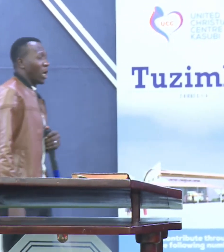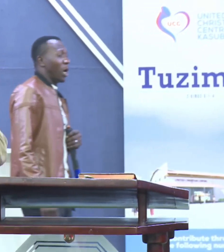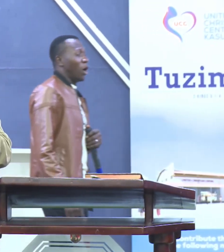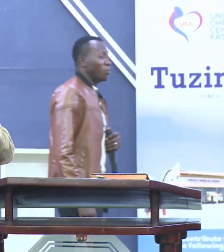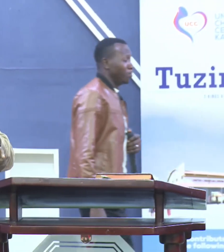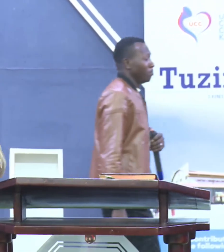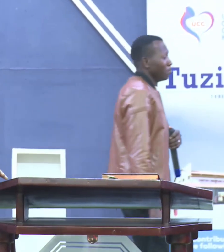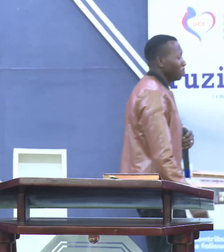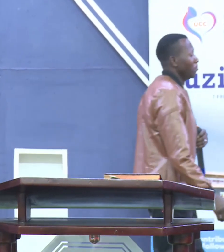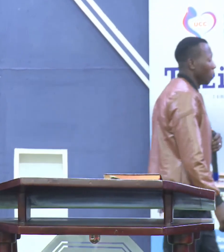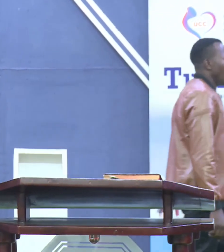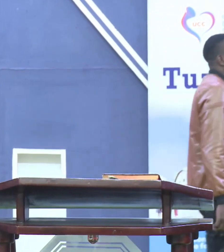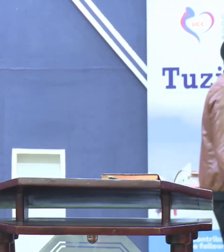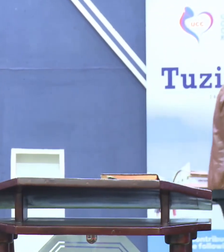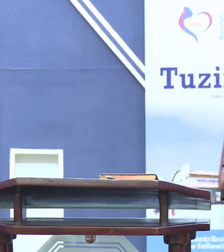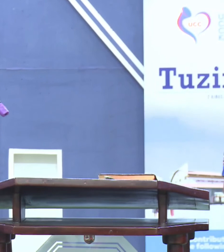Some of us are okay.